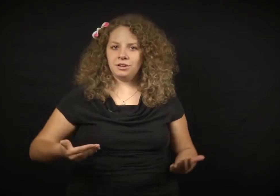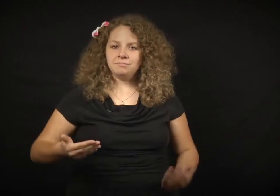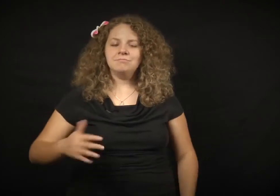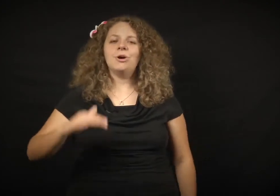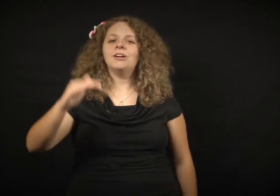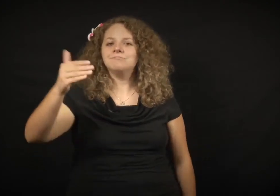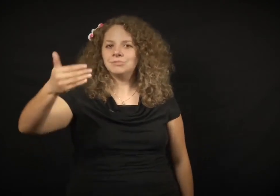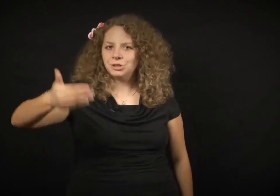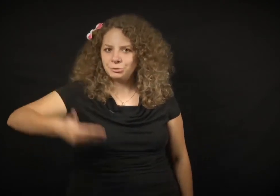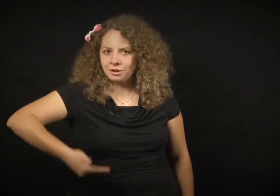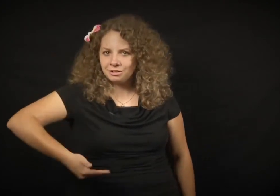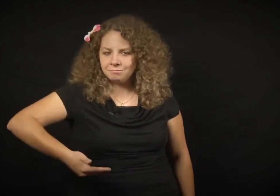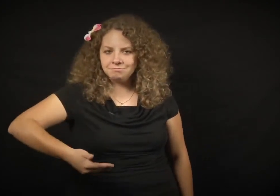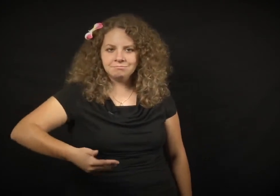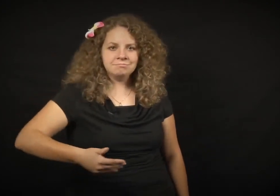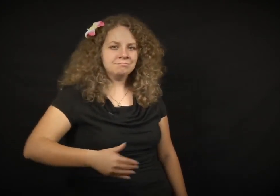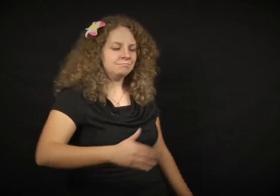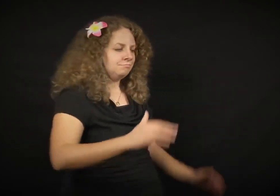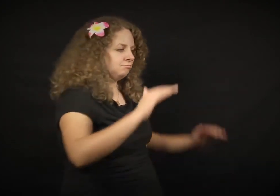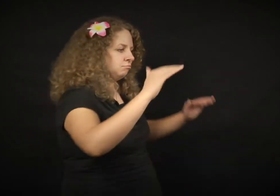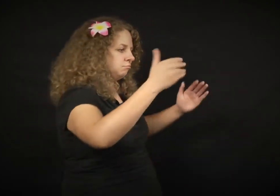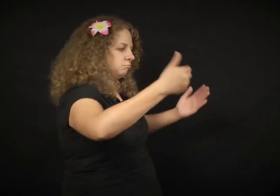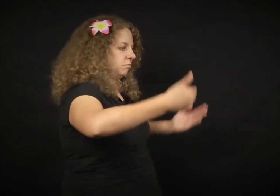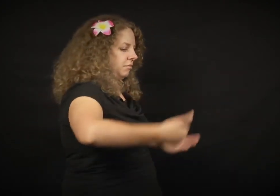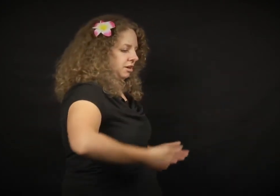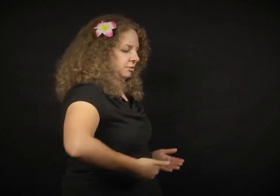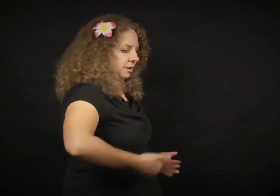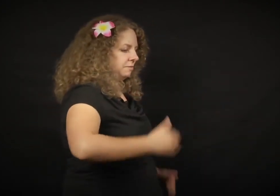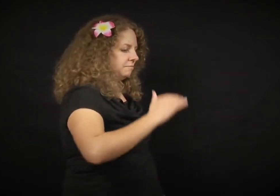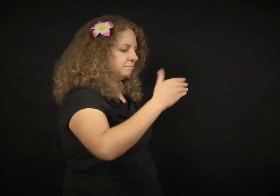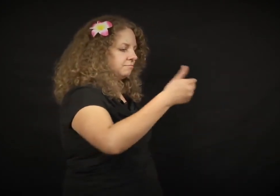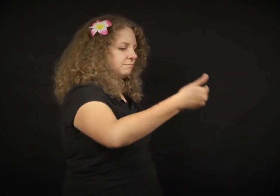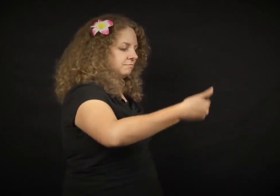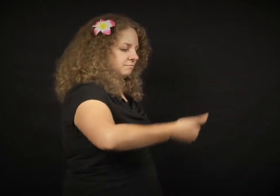Welcome or you're welcome. Either way.